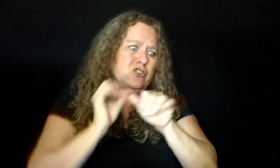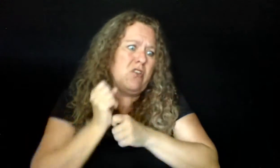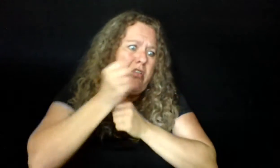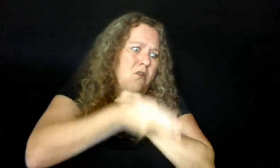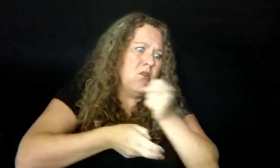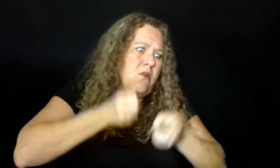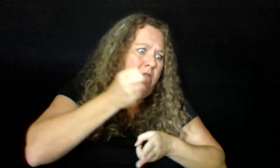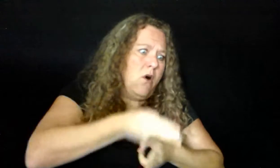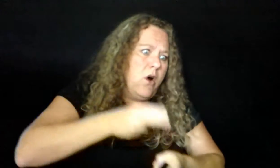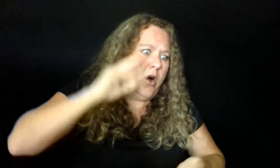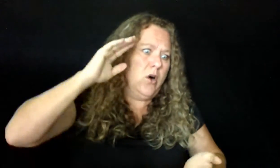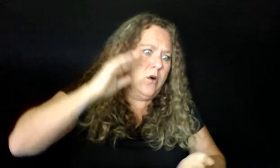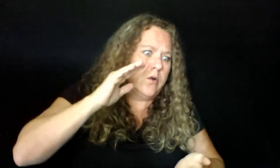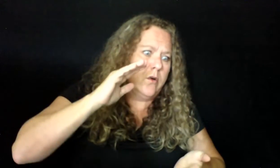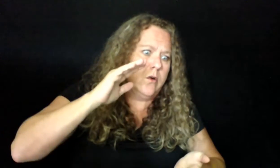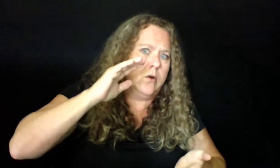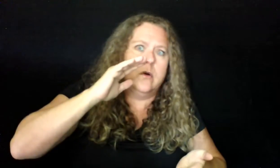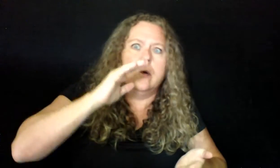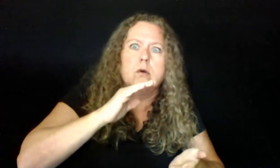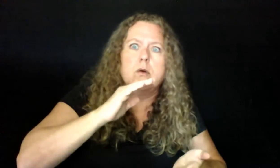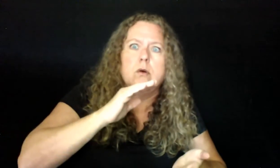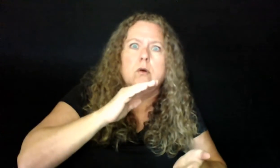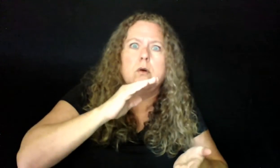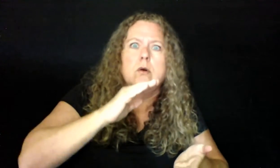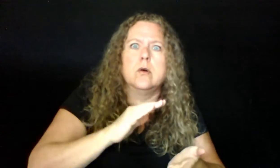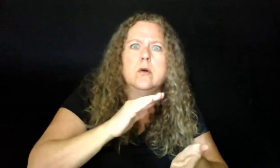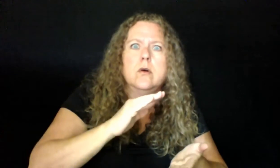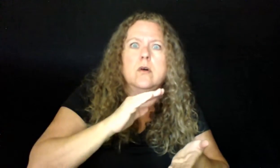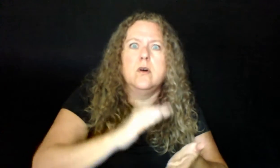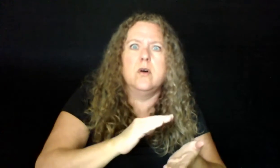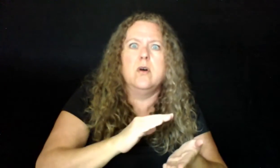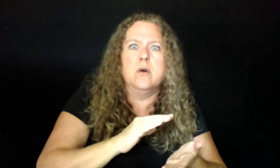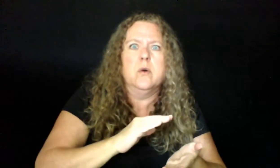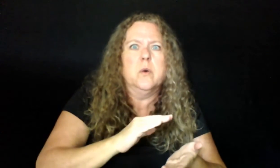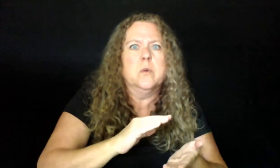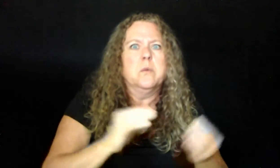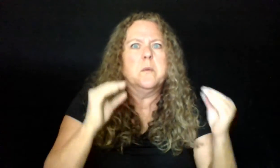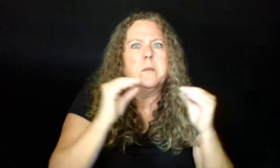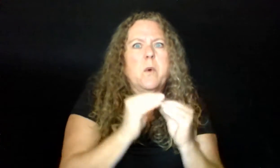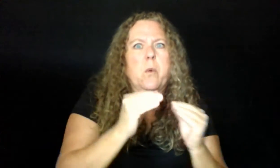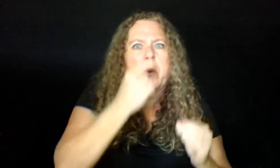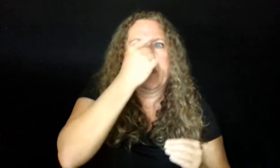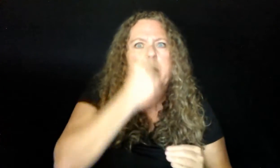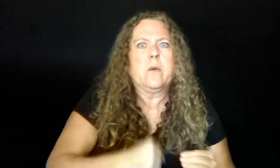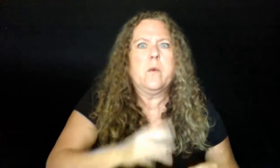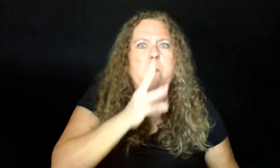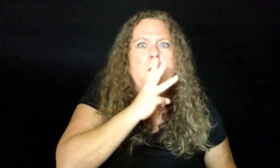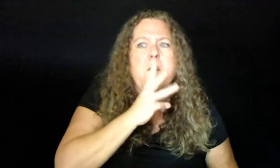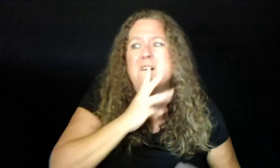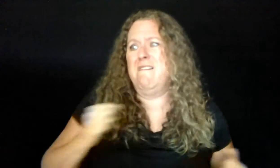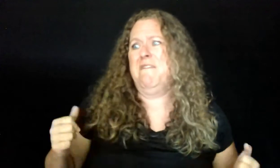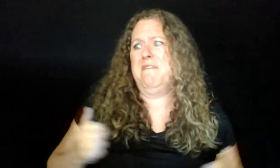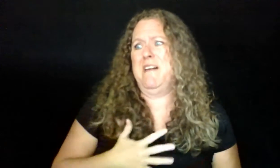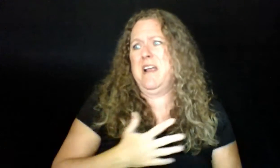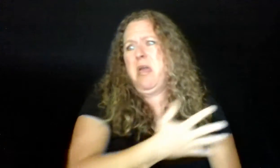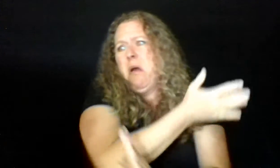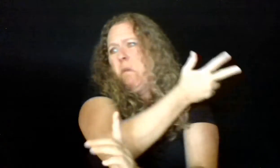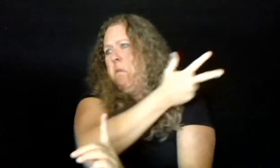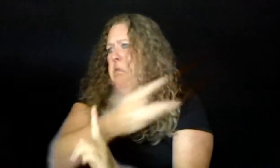later, they took soundings again and found it 90 feet deep. Fearing that they would be dashed against the rocks, they dropped four anchors